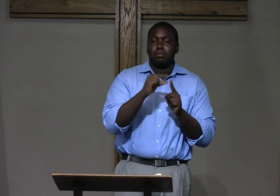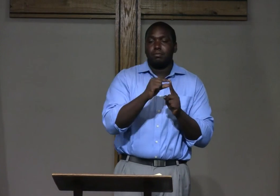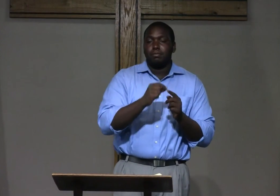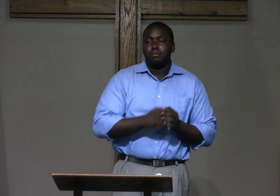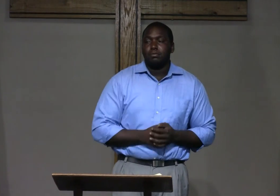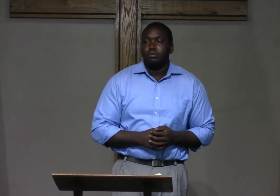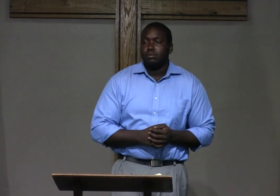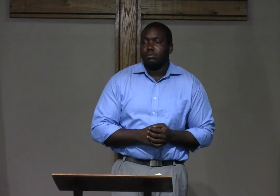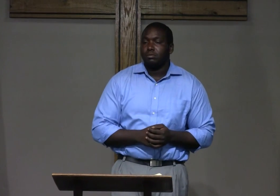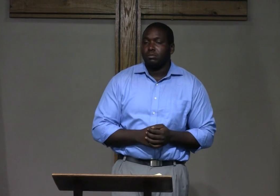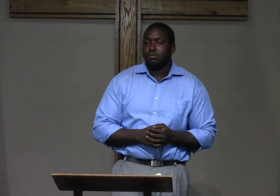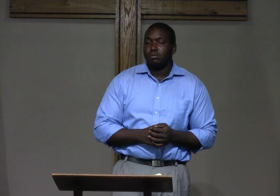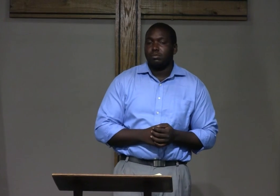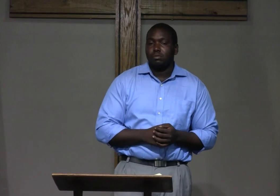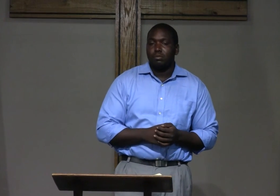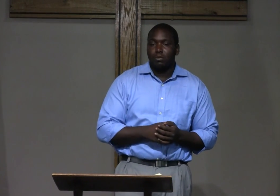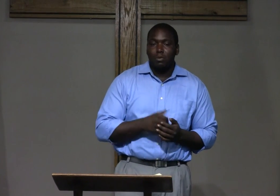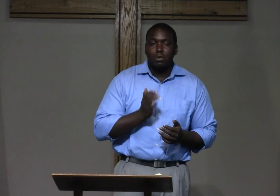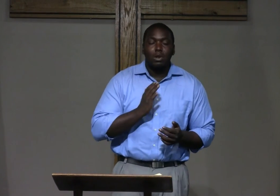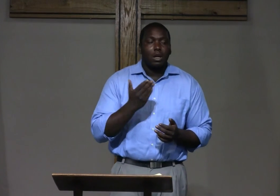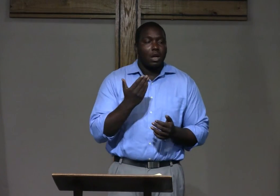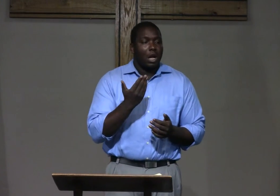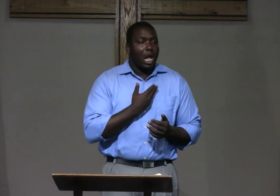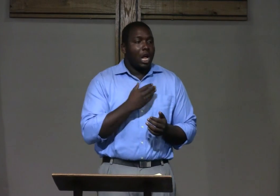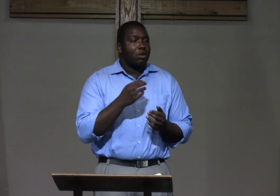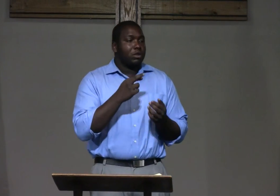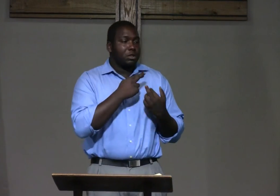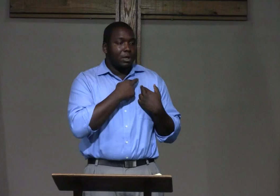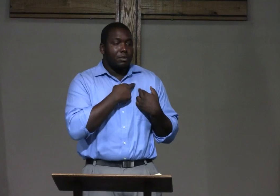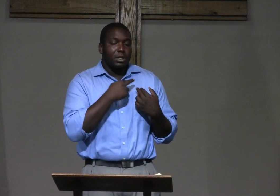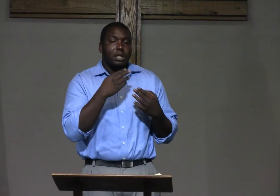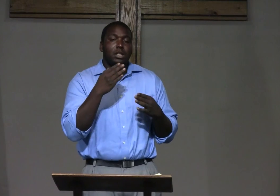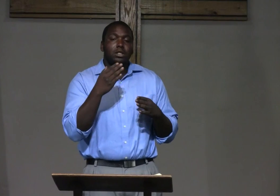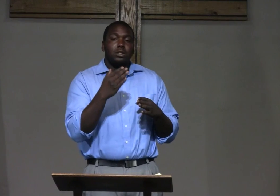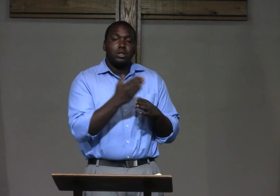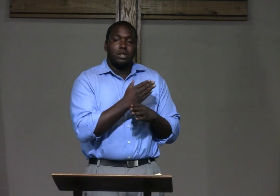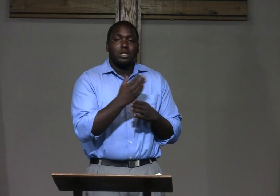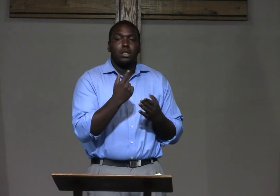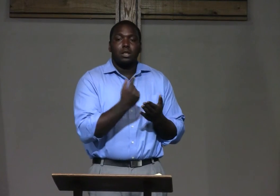Our responsibility isn't to make things work out right. Our responsibility is to share the gospel.